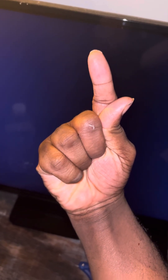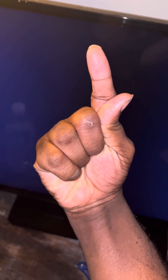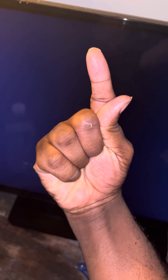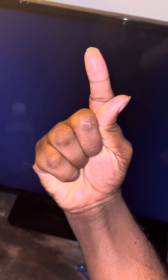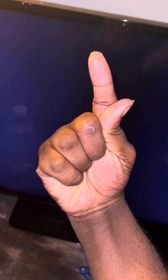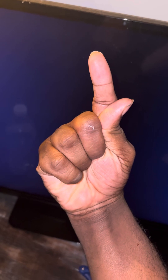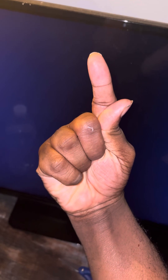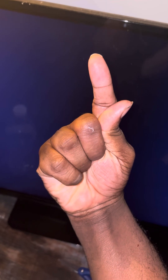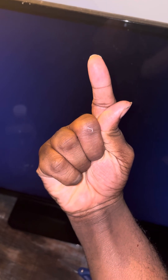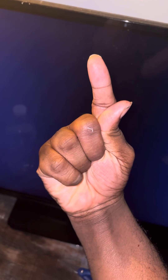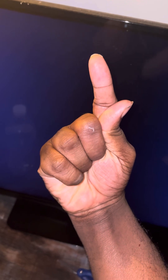dog.